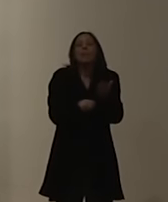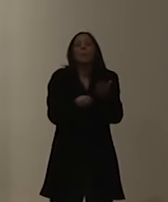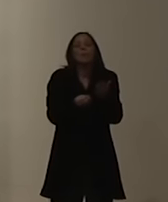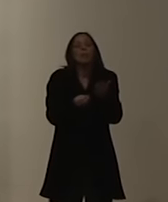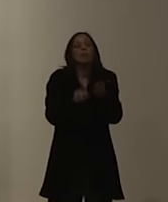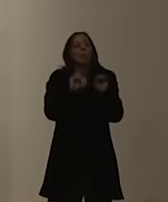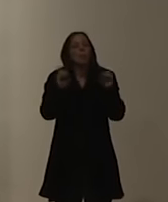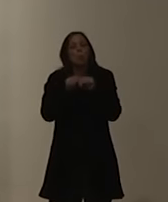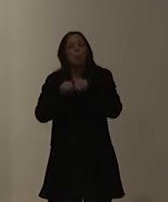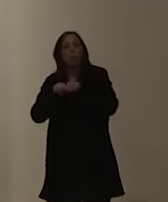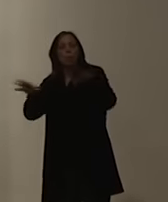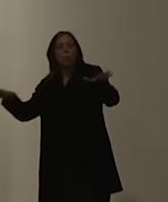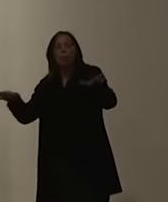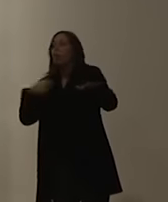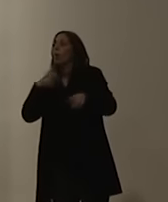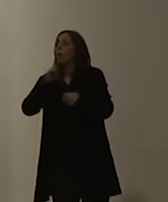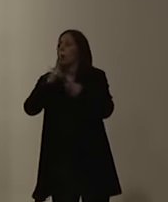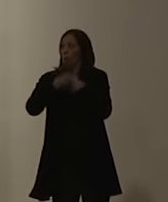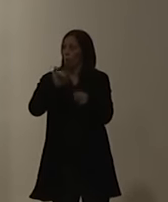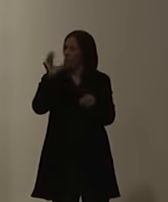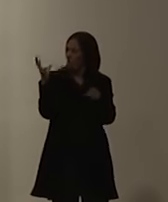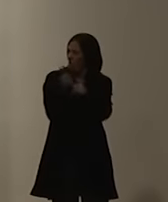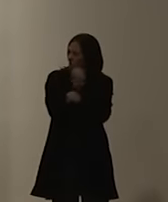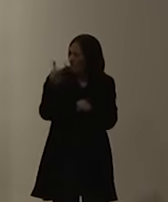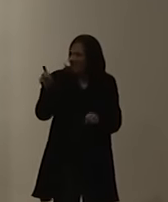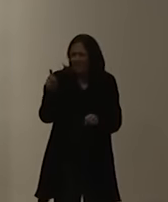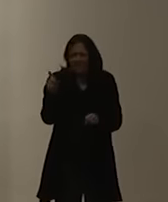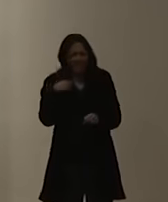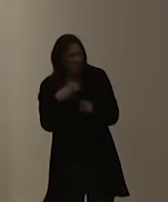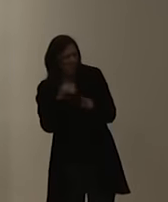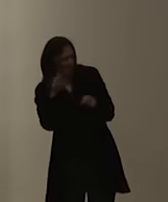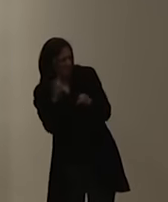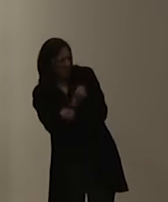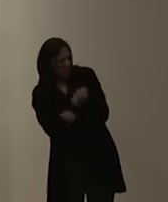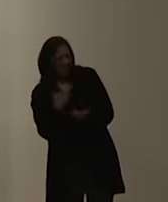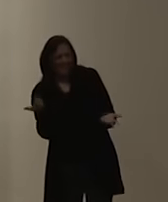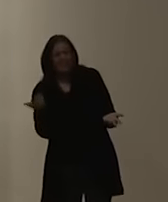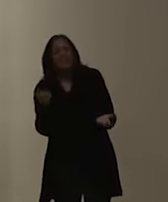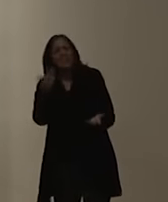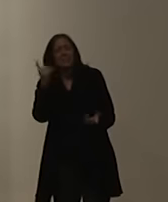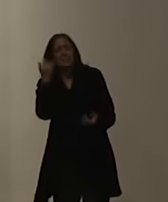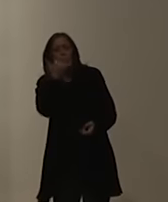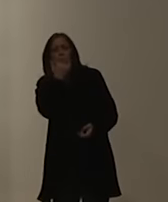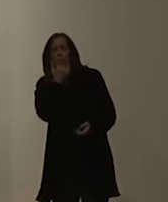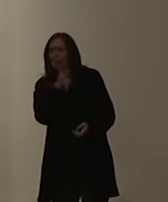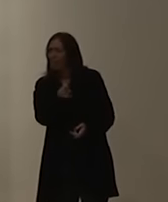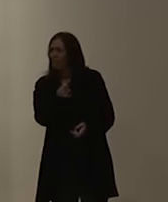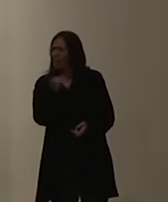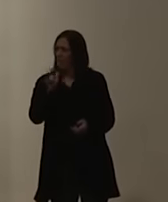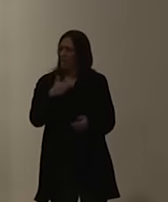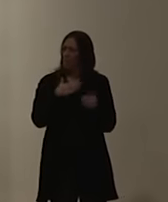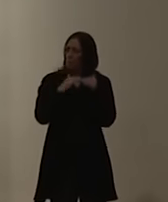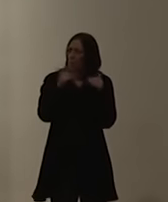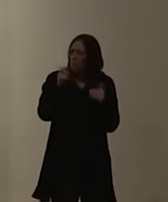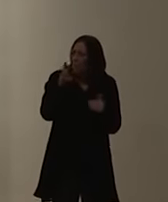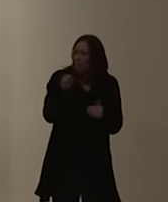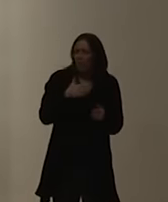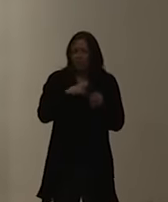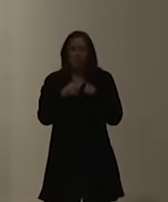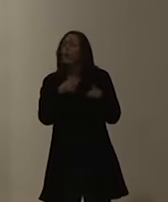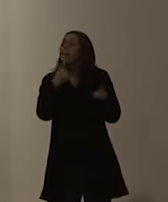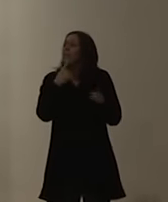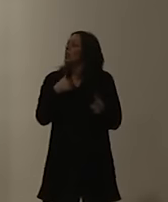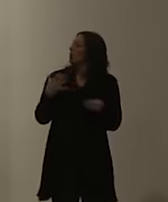I mean, I think that's wrong. And that, who says that? These are my peers and friends. They're running the show, you know, I know